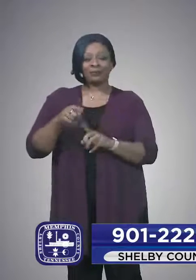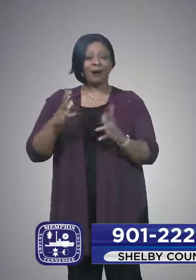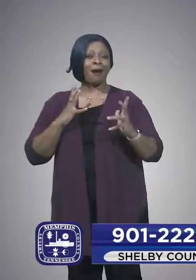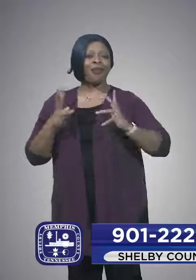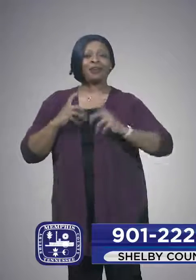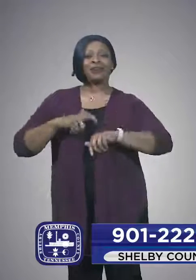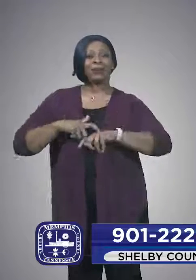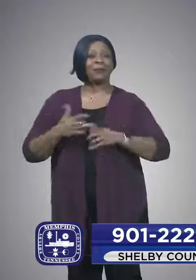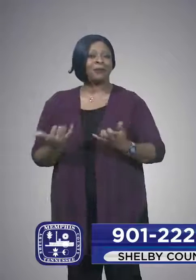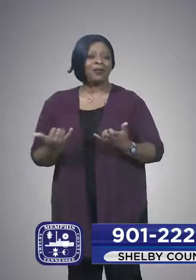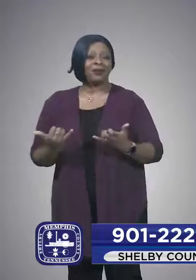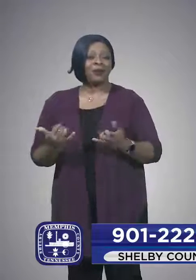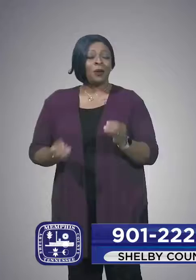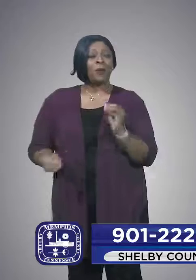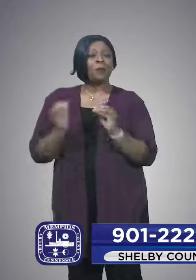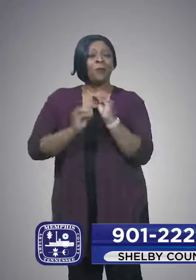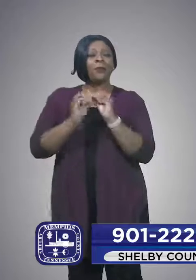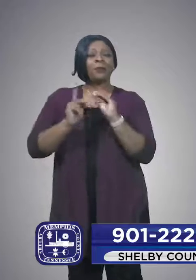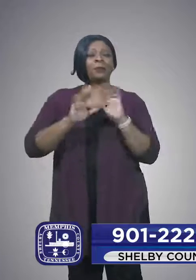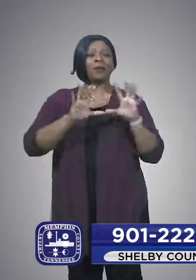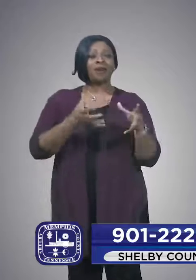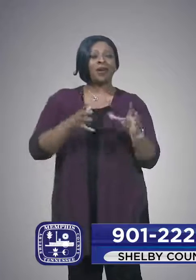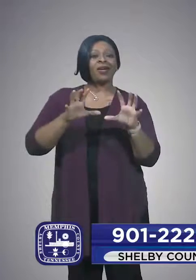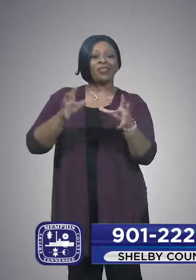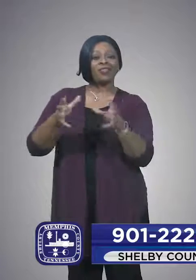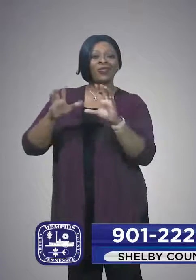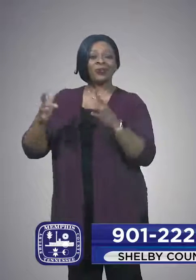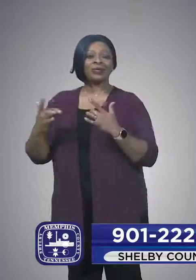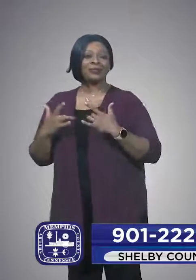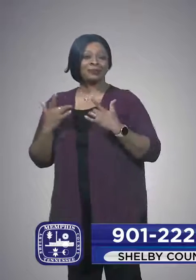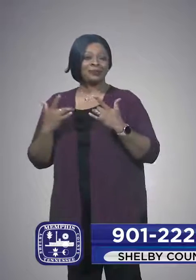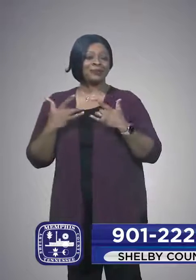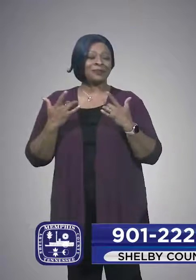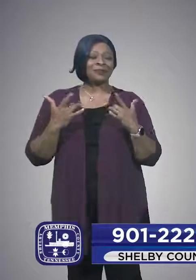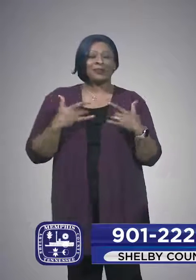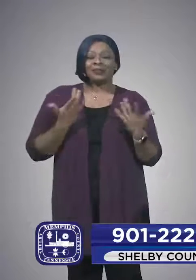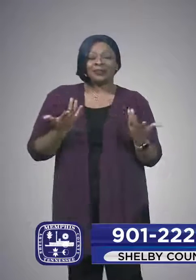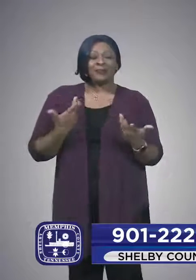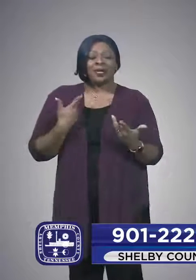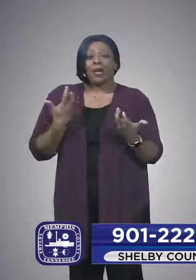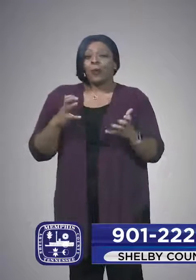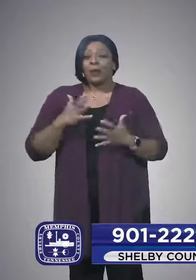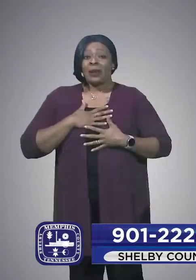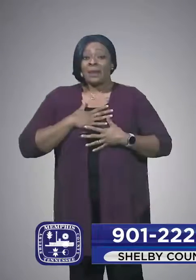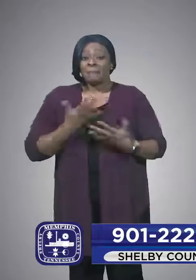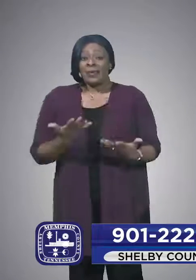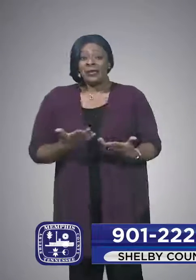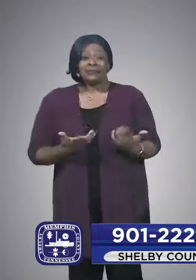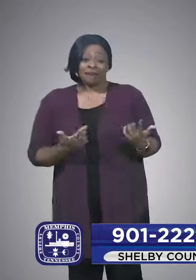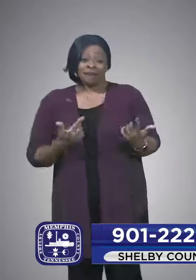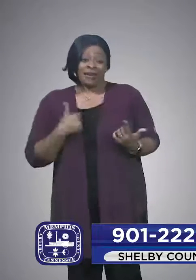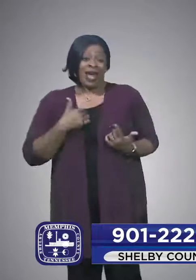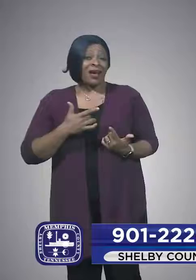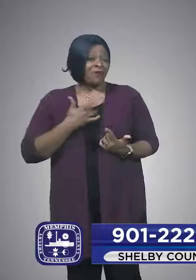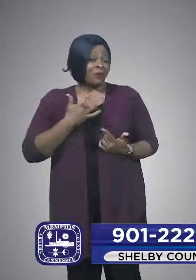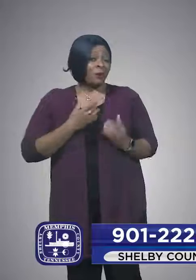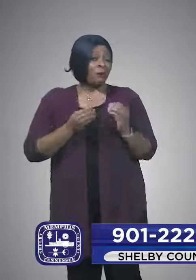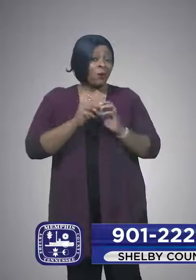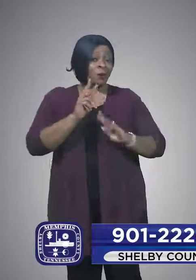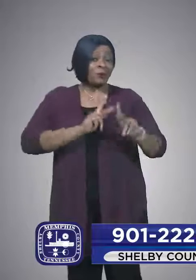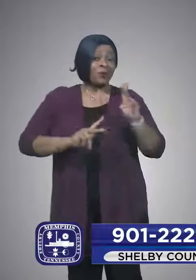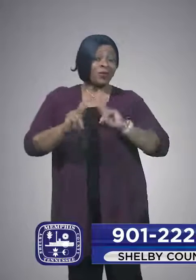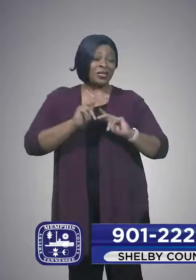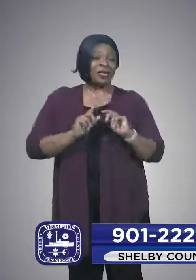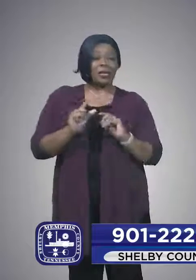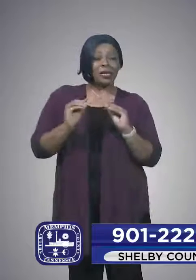holiday season. More people are gathering, and I don't like to admit this, but I believe more people are